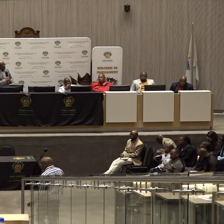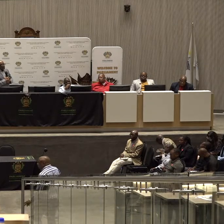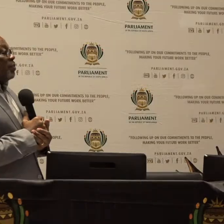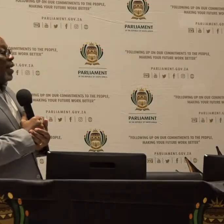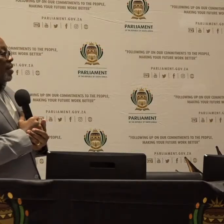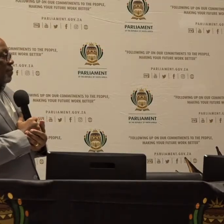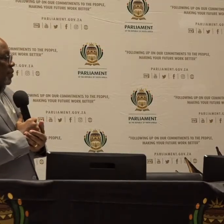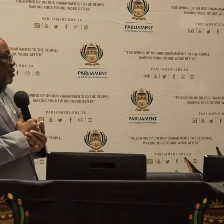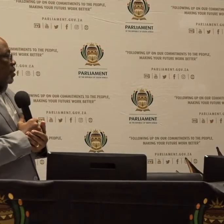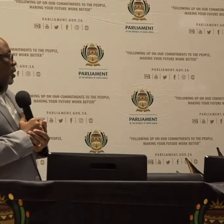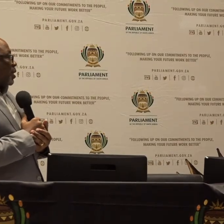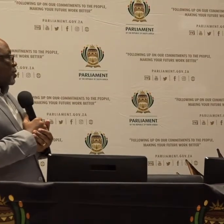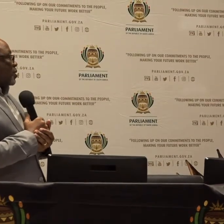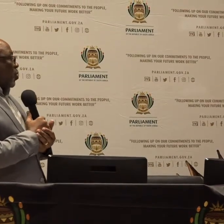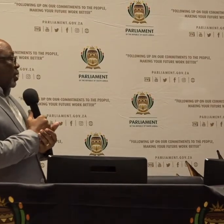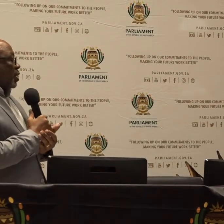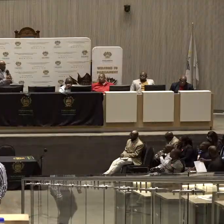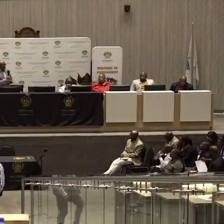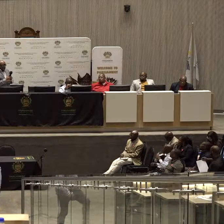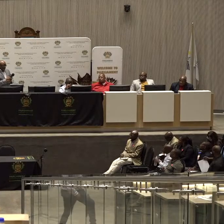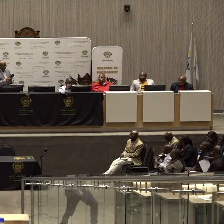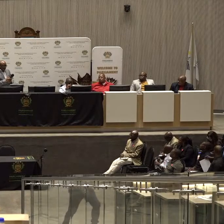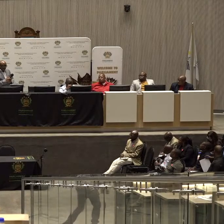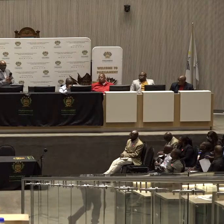on the extreme left